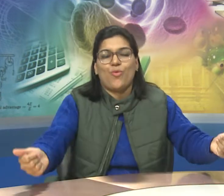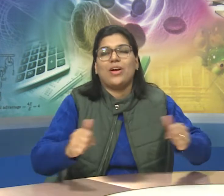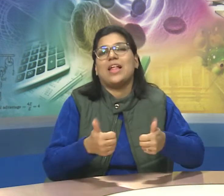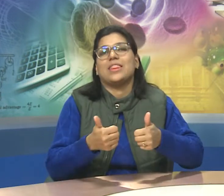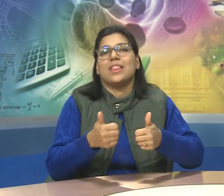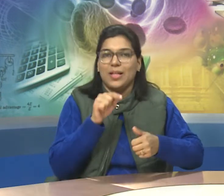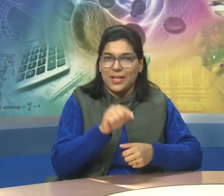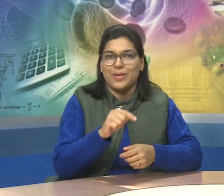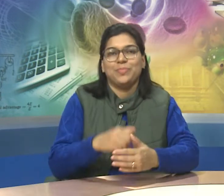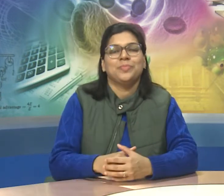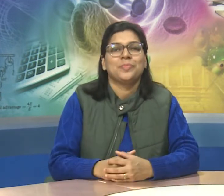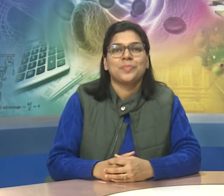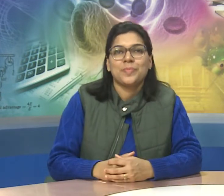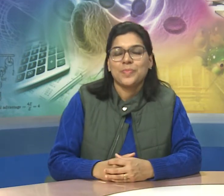automatically vanish.